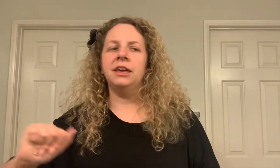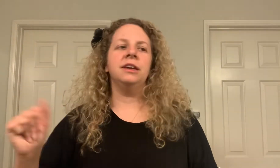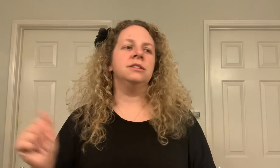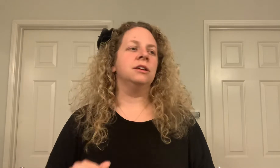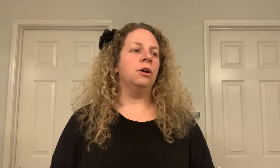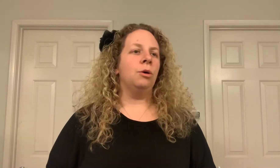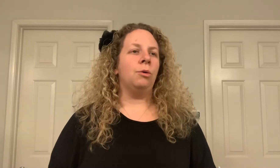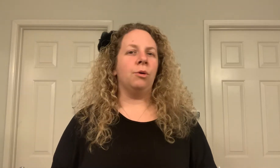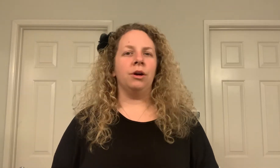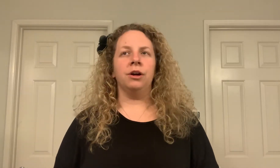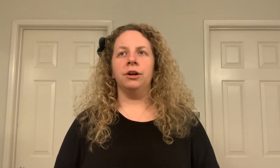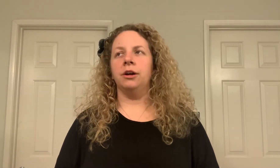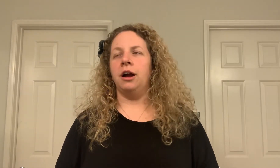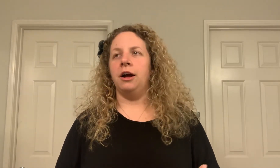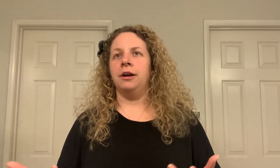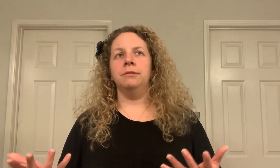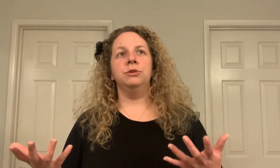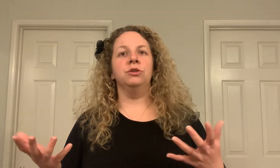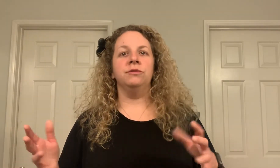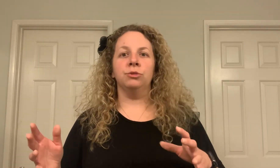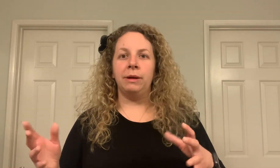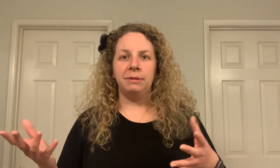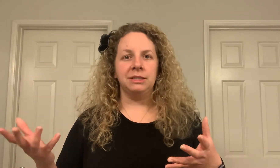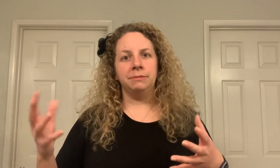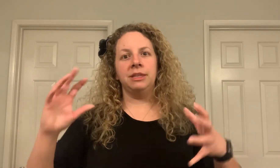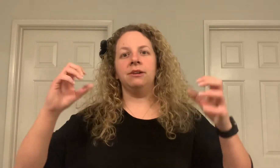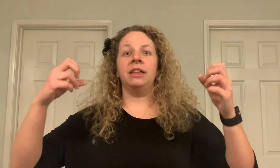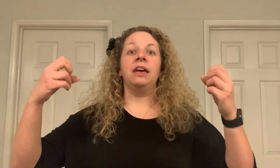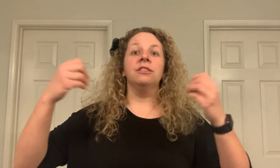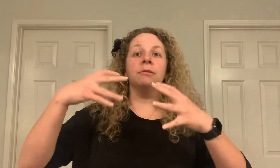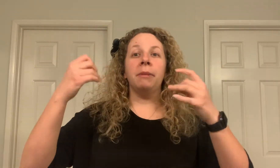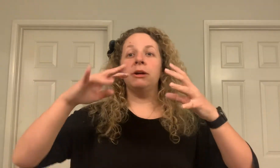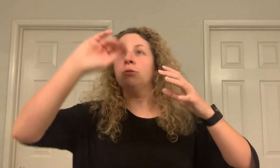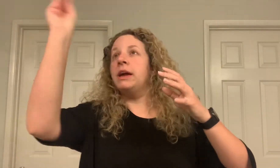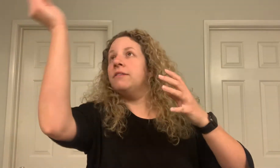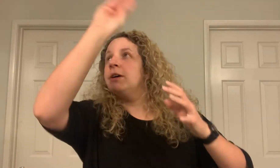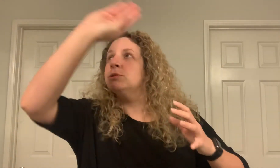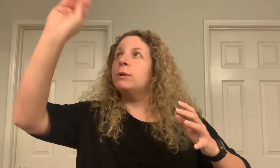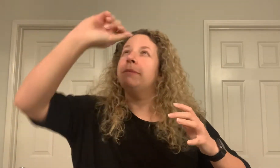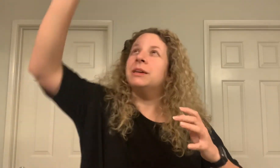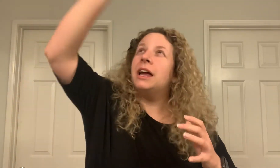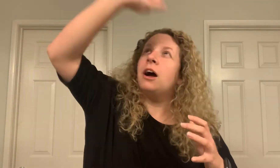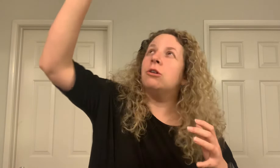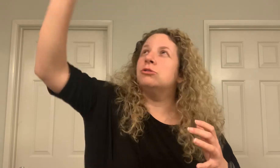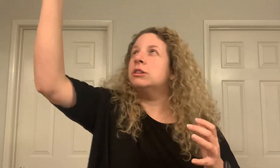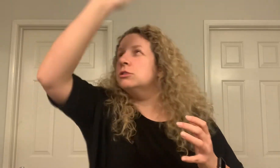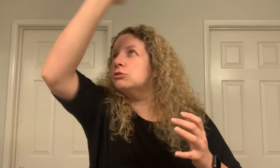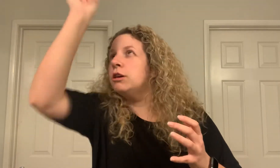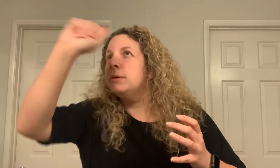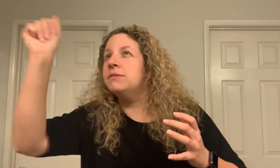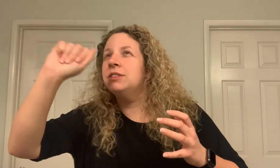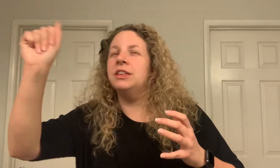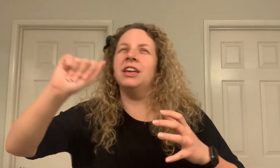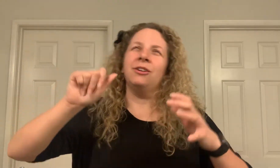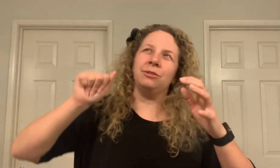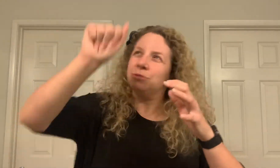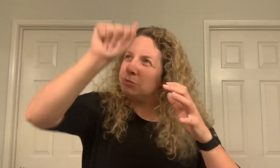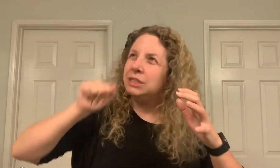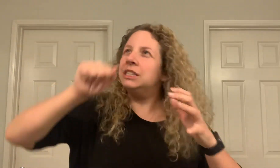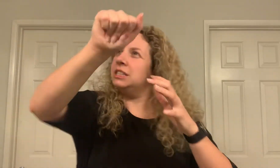it. Or, you know, if you're wiping something out, like the microwave, I was wiping it out, trying to scrub everything, or it's really